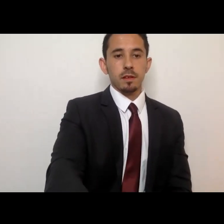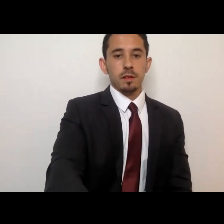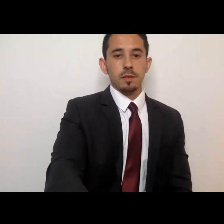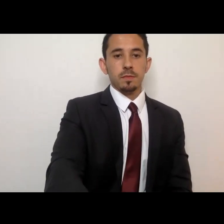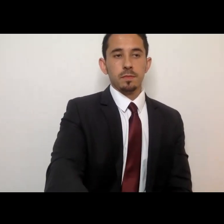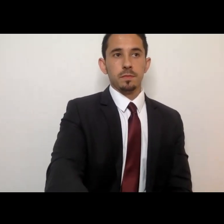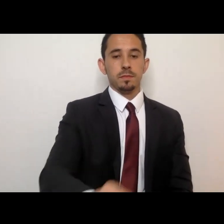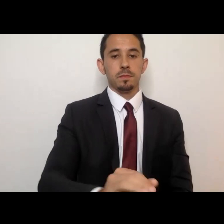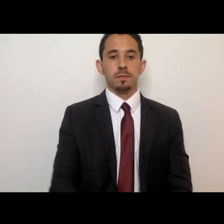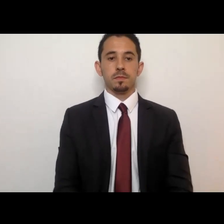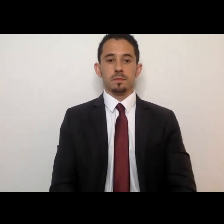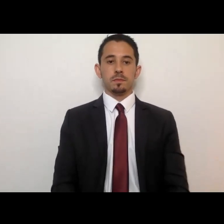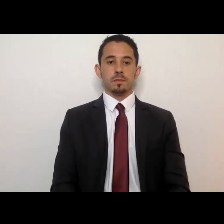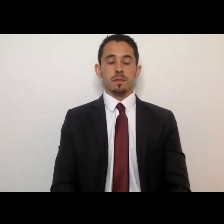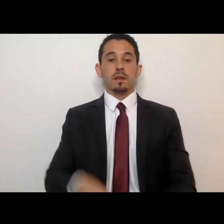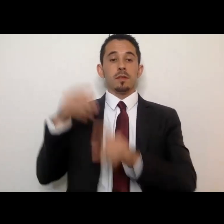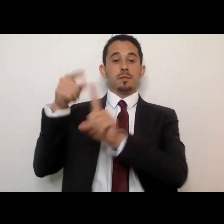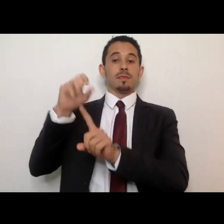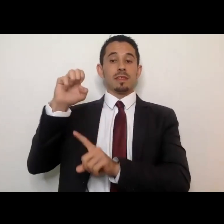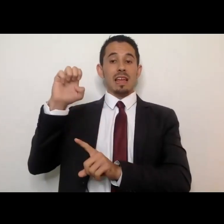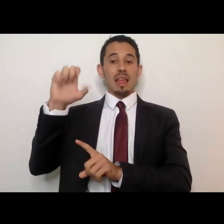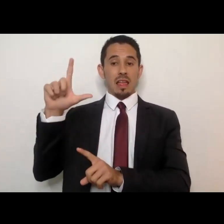and expanding their range.